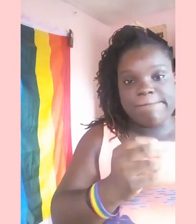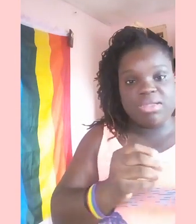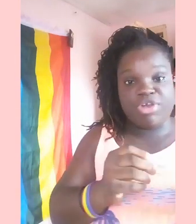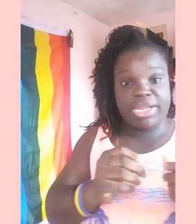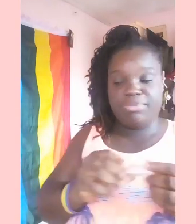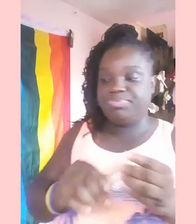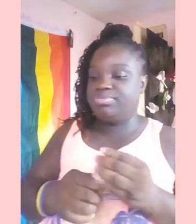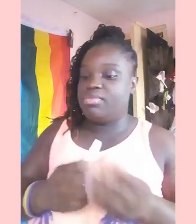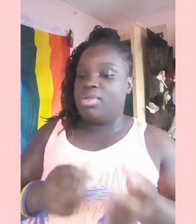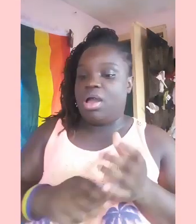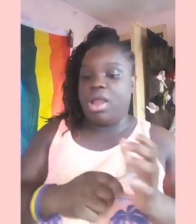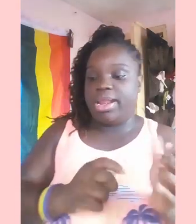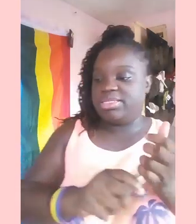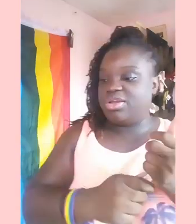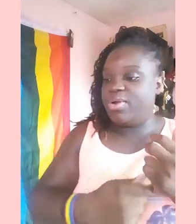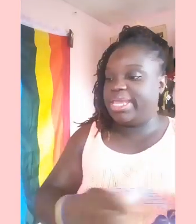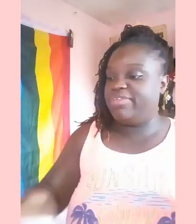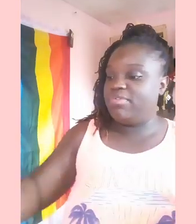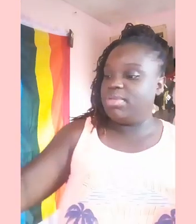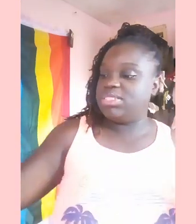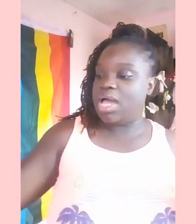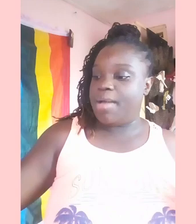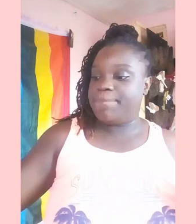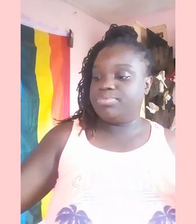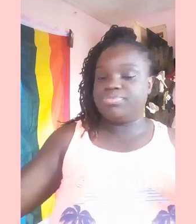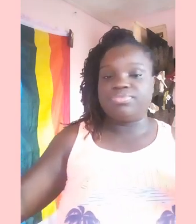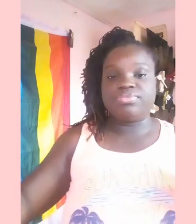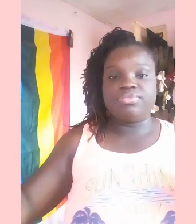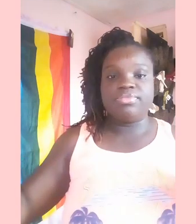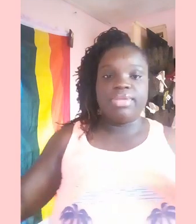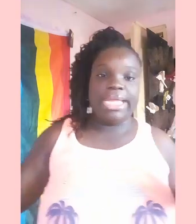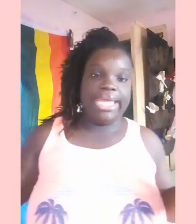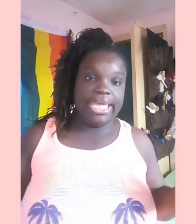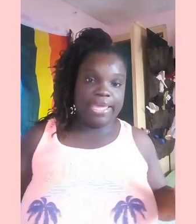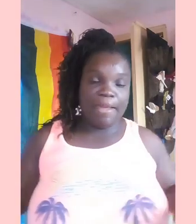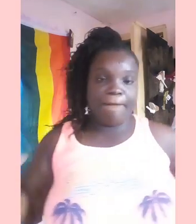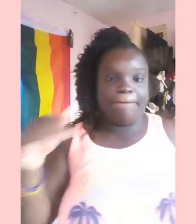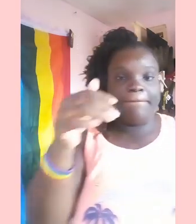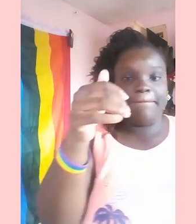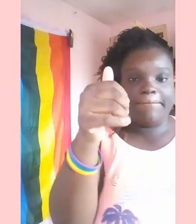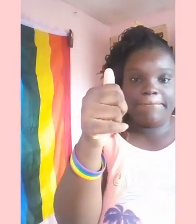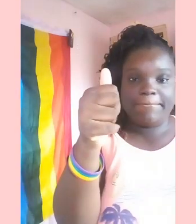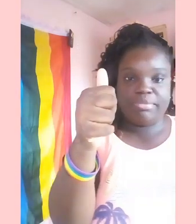You ready? All right, let's go again from the top. A,